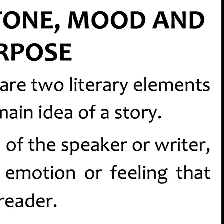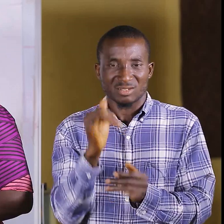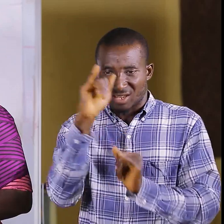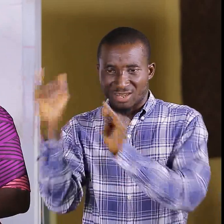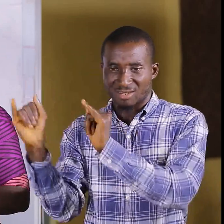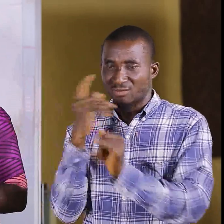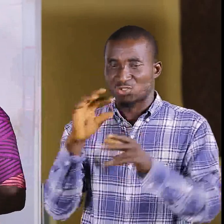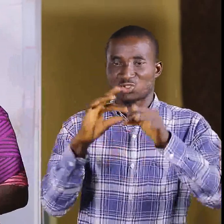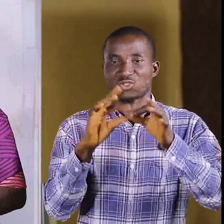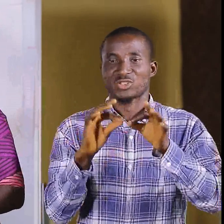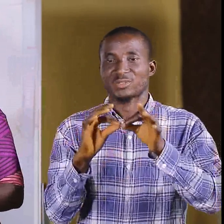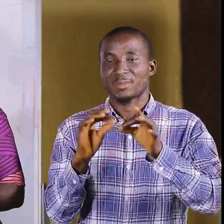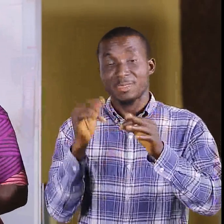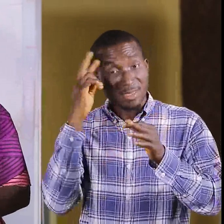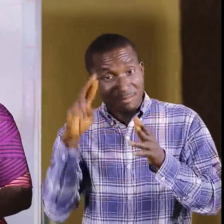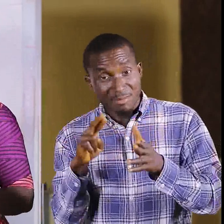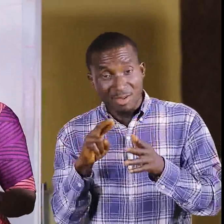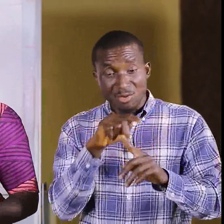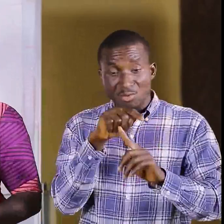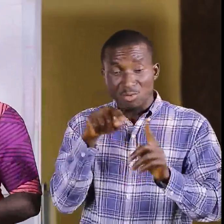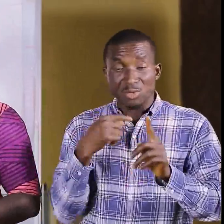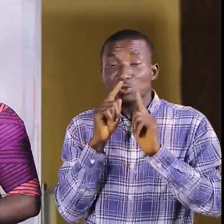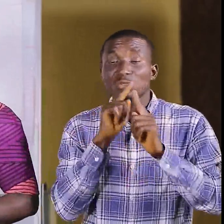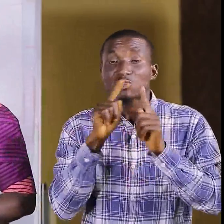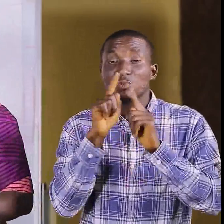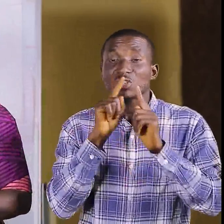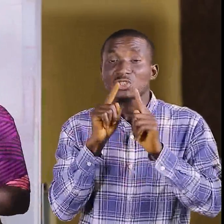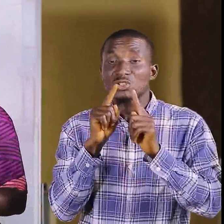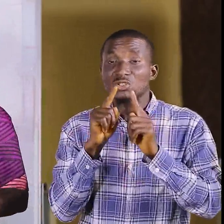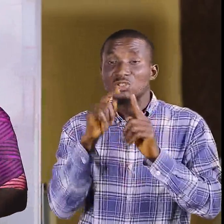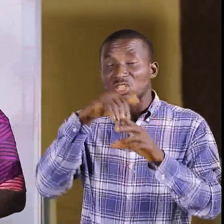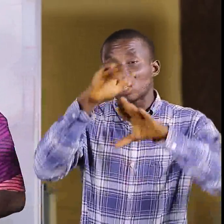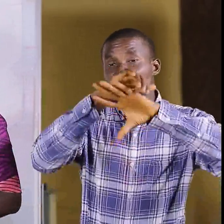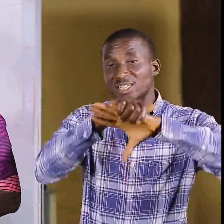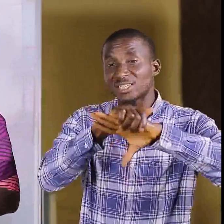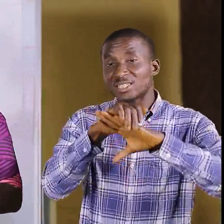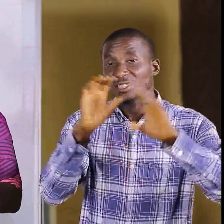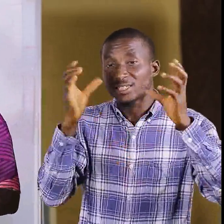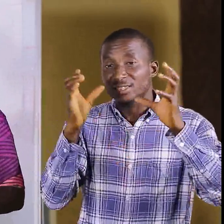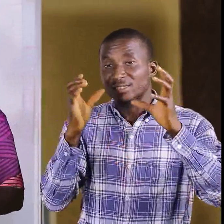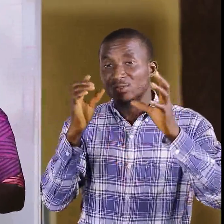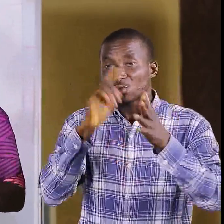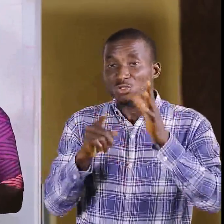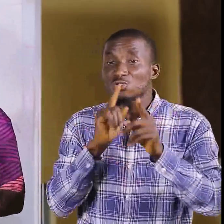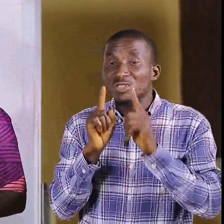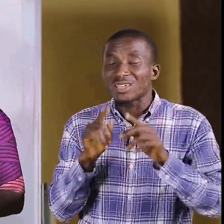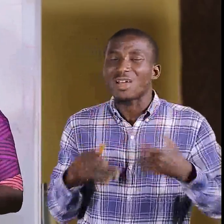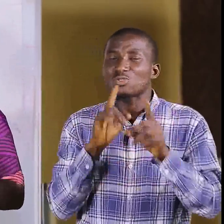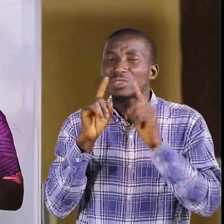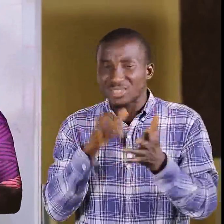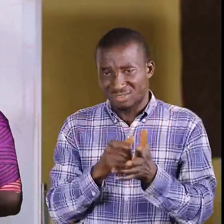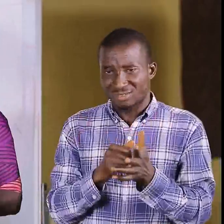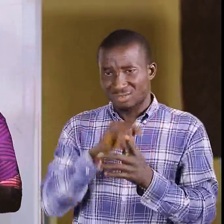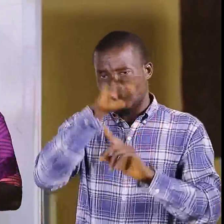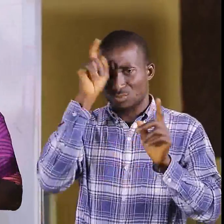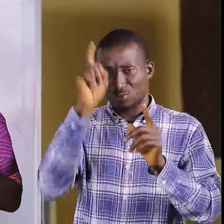story. Remember literary, when we're talking about communication in the English class, we mostly go literal. What do you say? How do you say it?